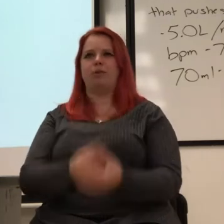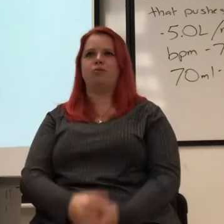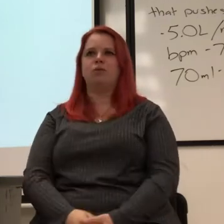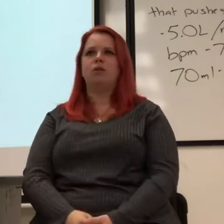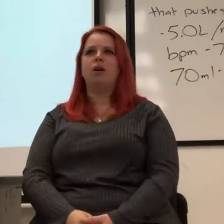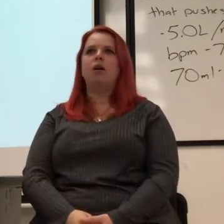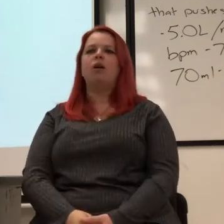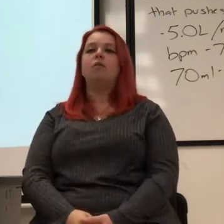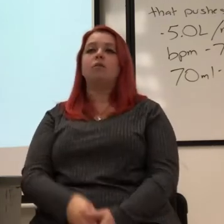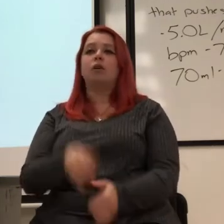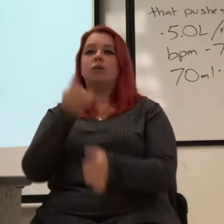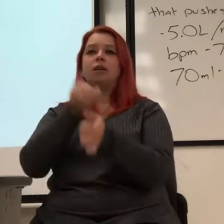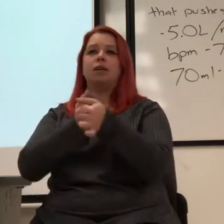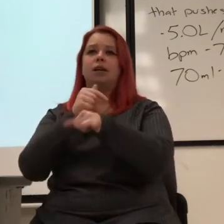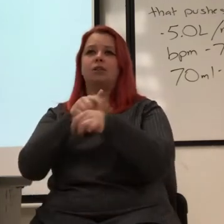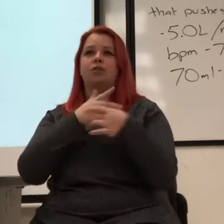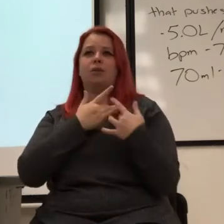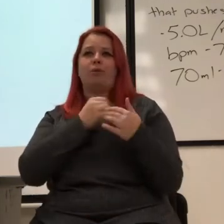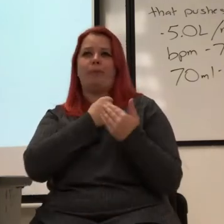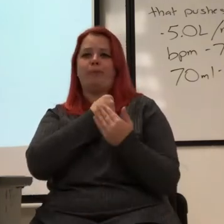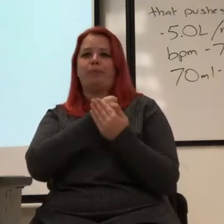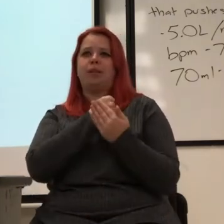You know, and every time the heart beats,